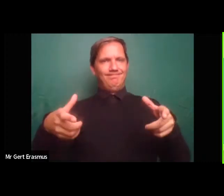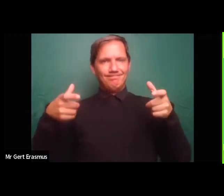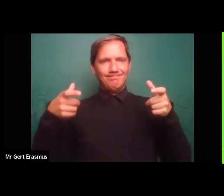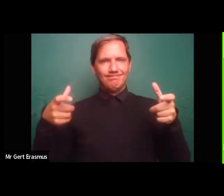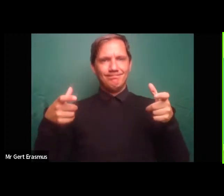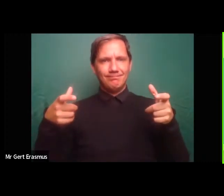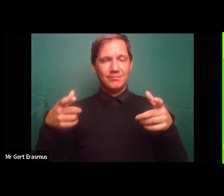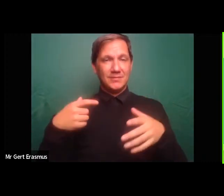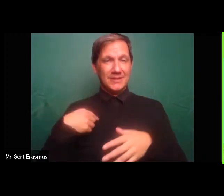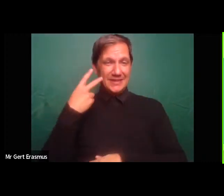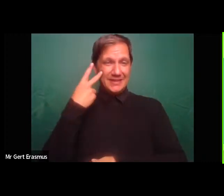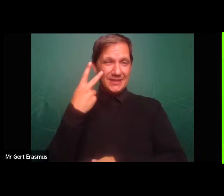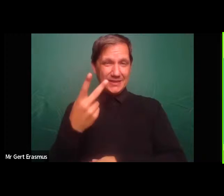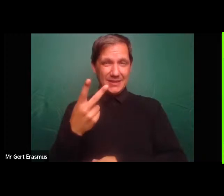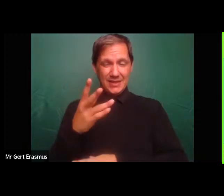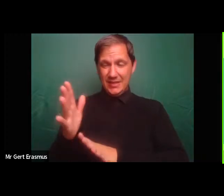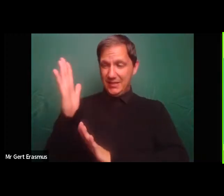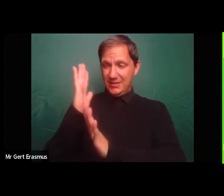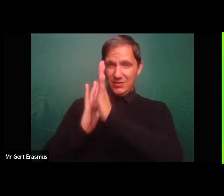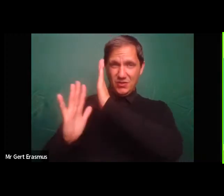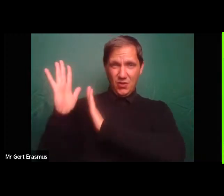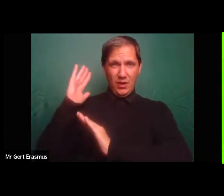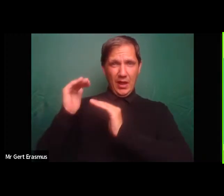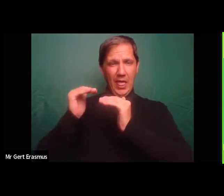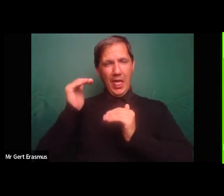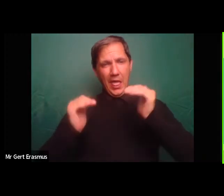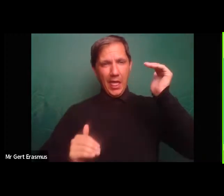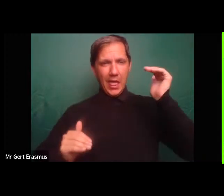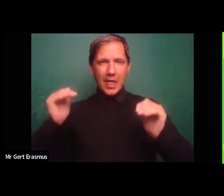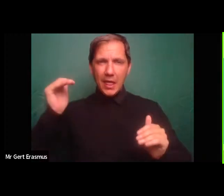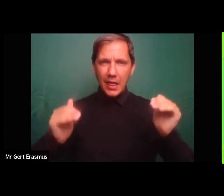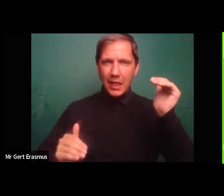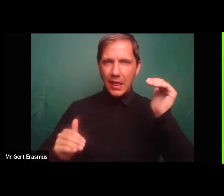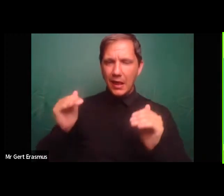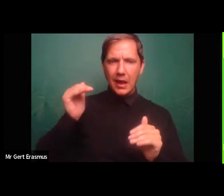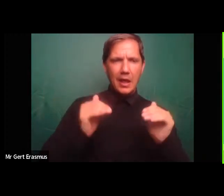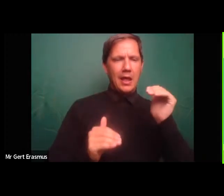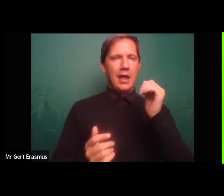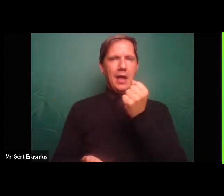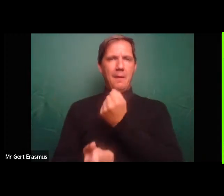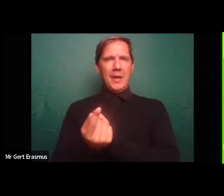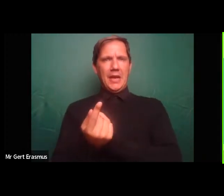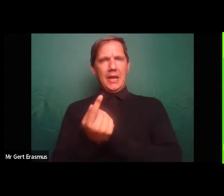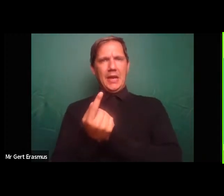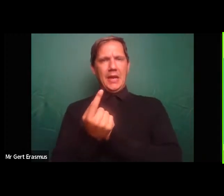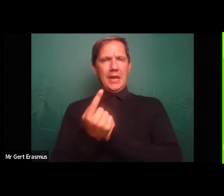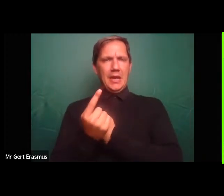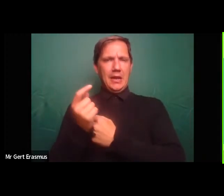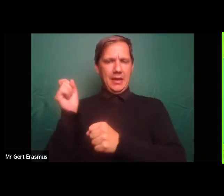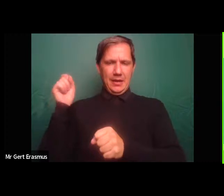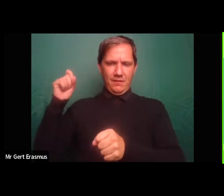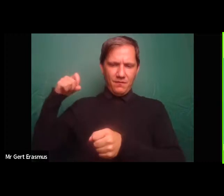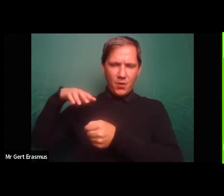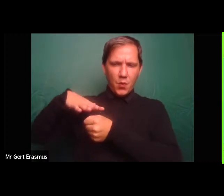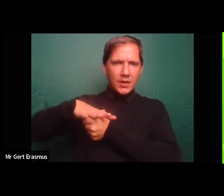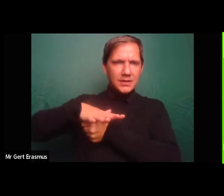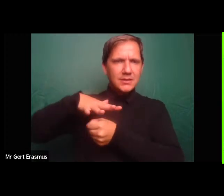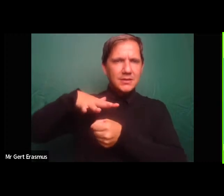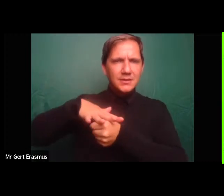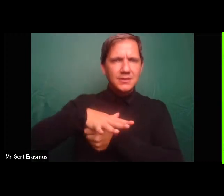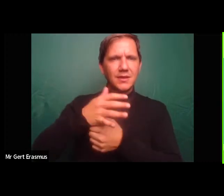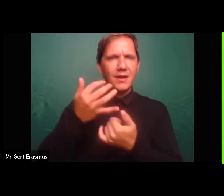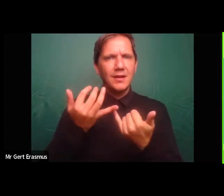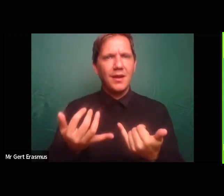recognizing how the historical imbalances that our country faces, the challenges that